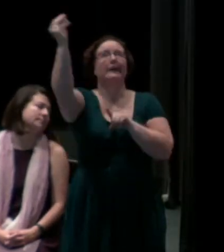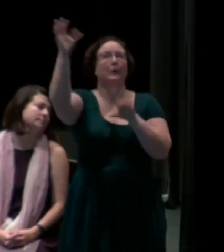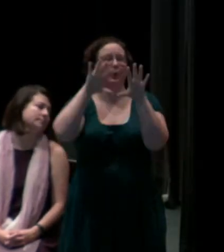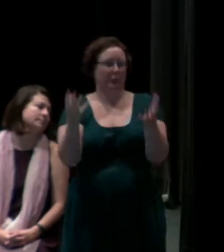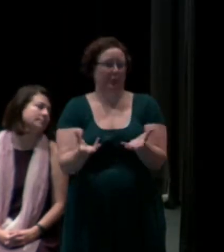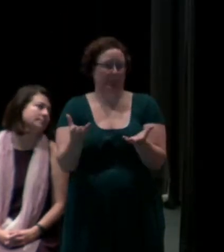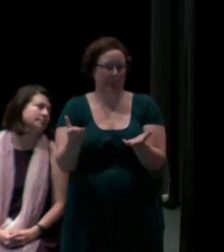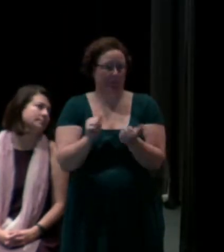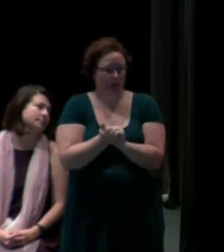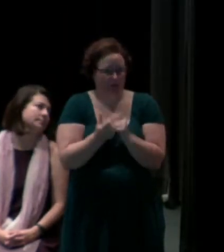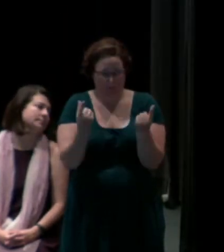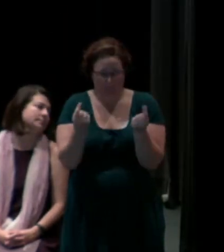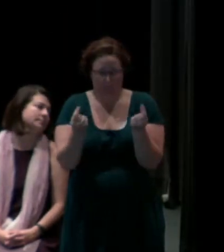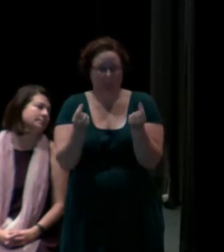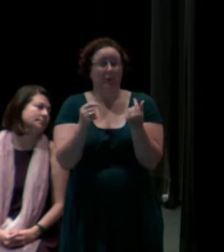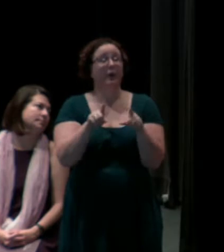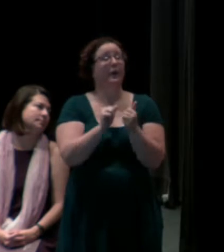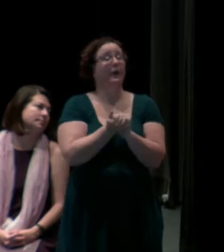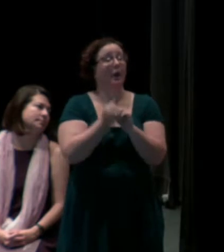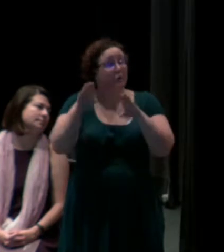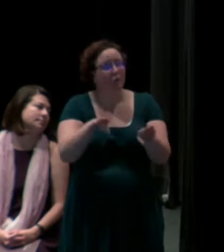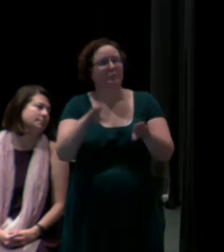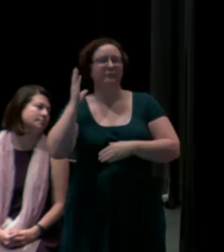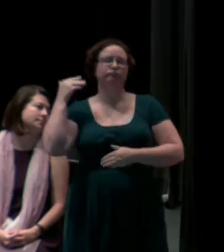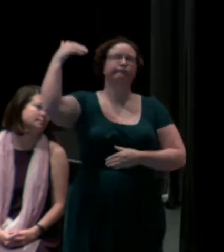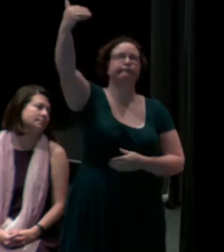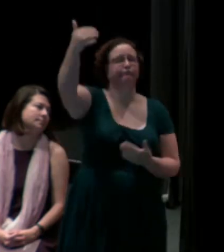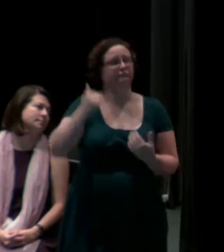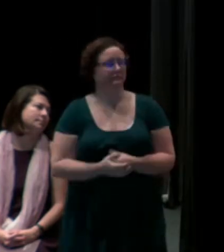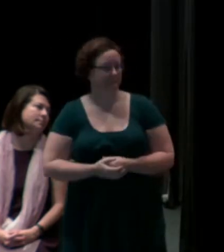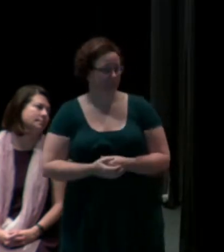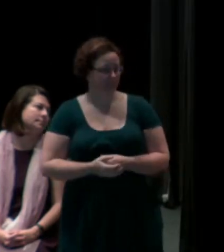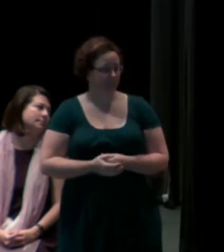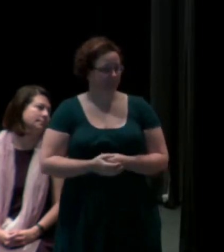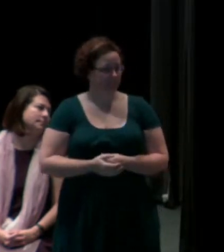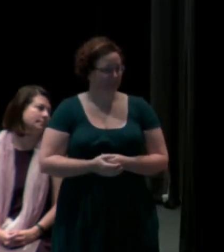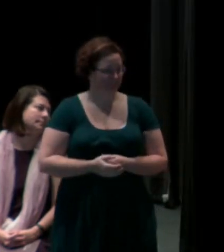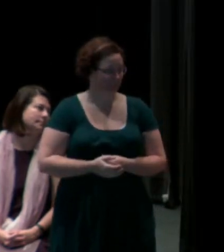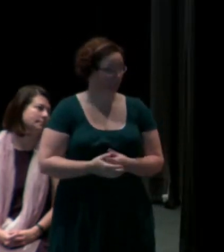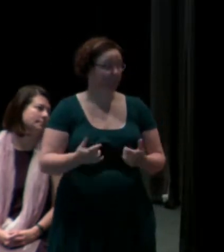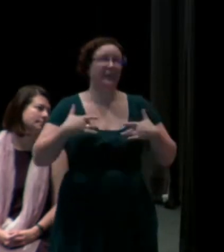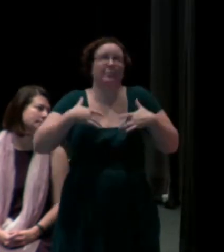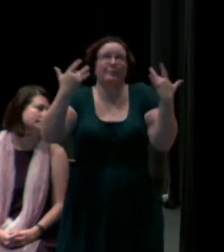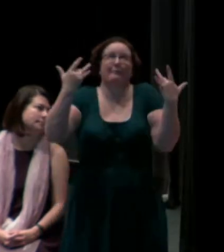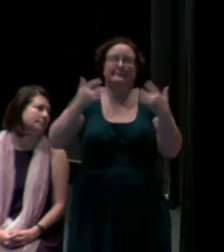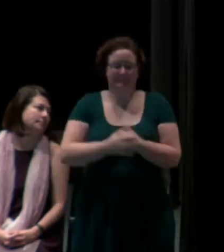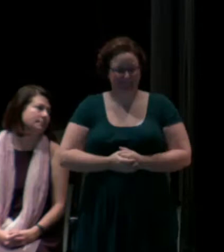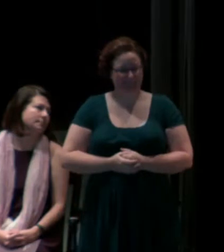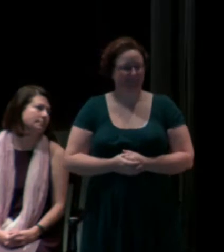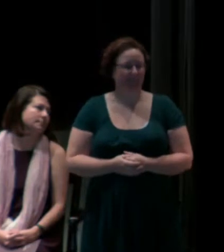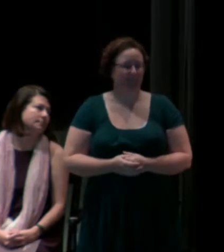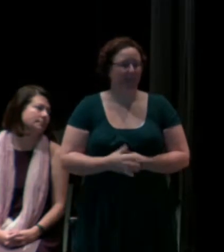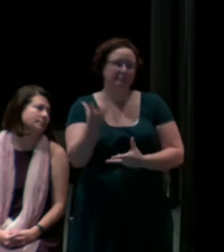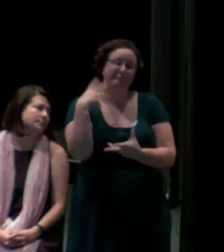outside, and also how you will act in the future. So I am delighted to